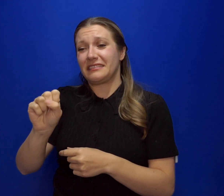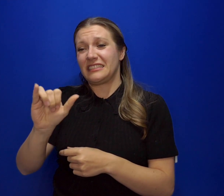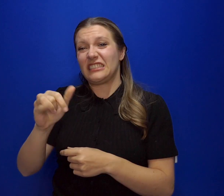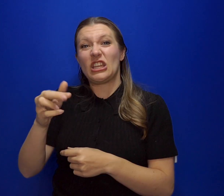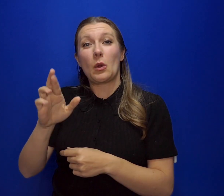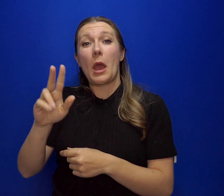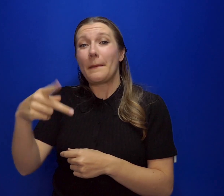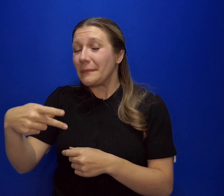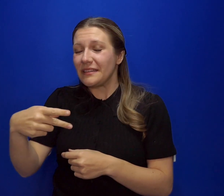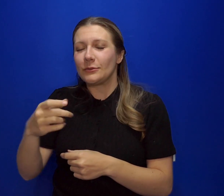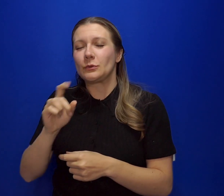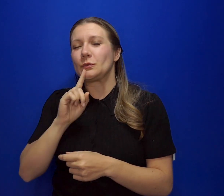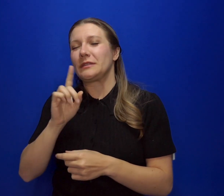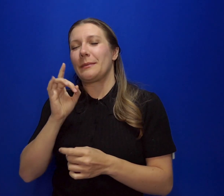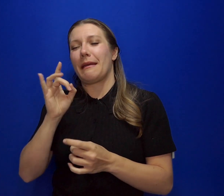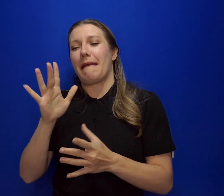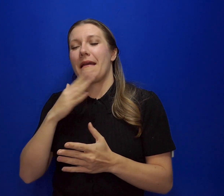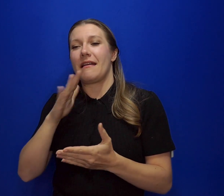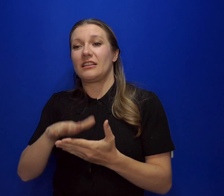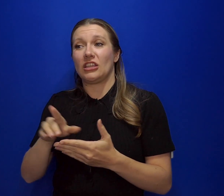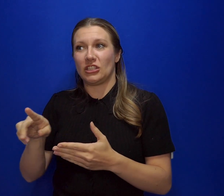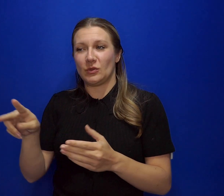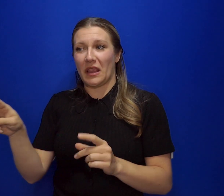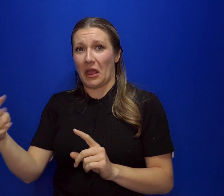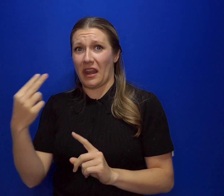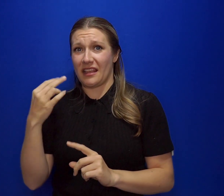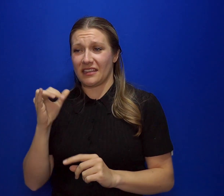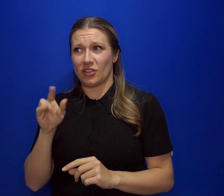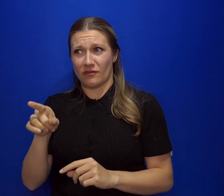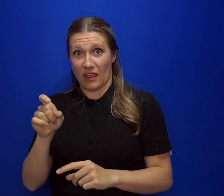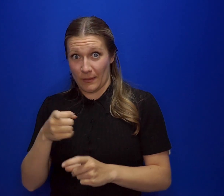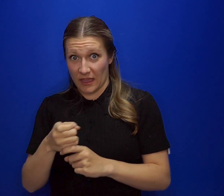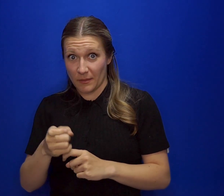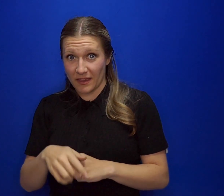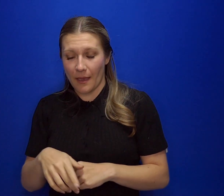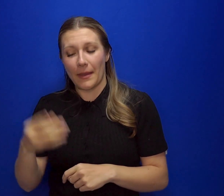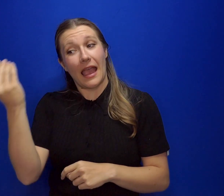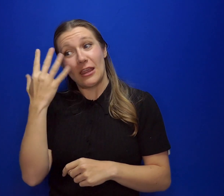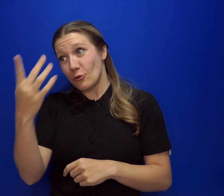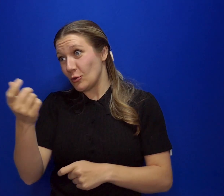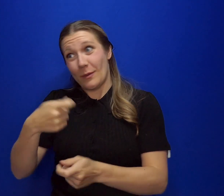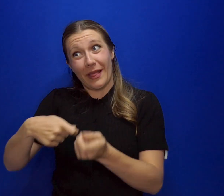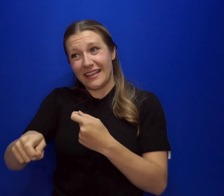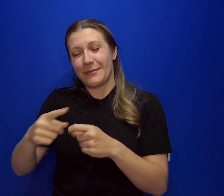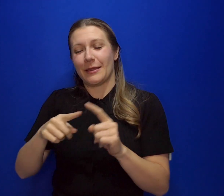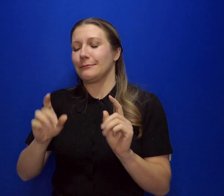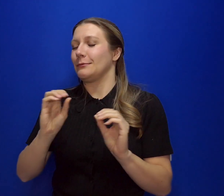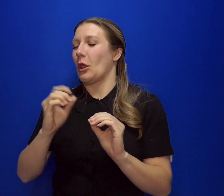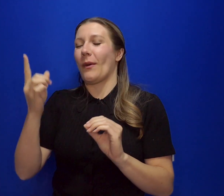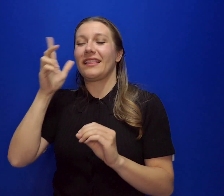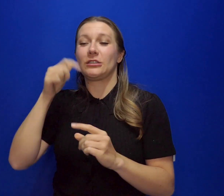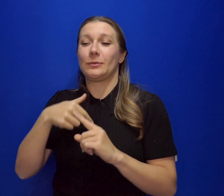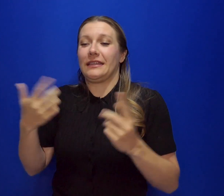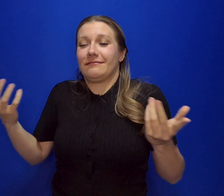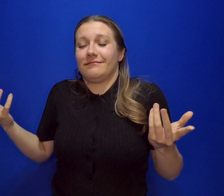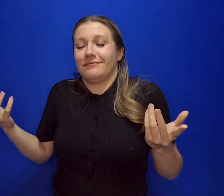like, it was bad. And she was looking at us like, you've got to be kidding me. I was like, I tell you to replace these things. No one listens to me.